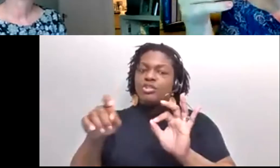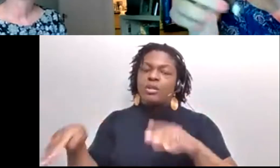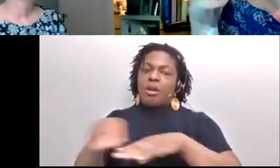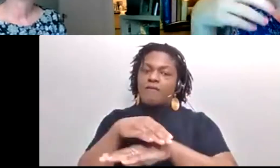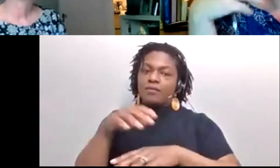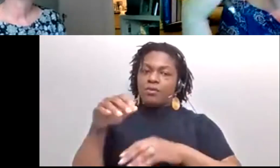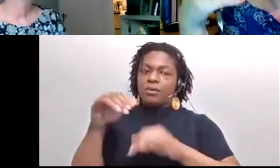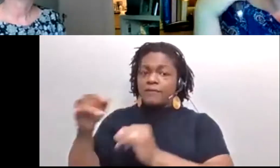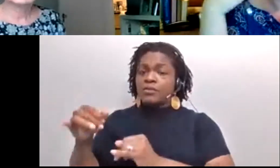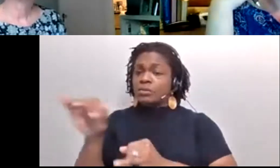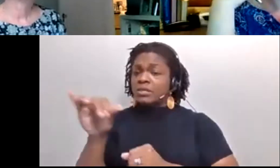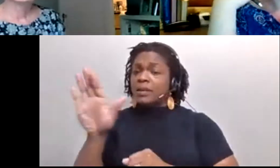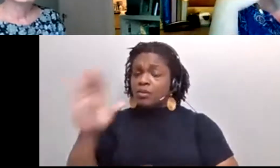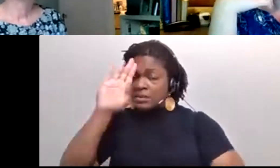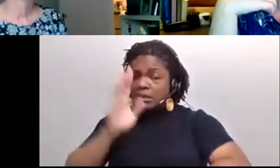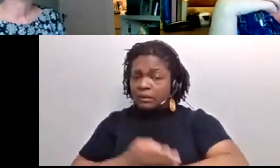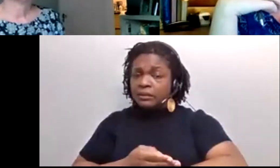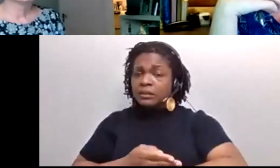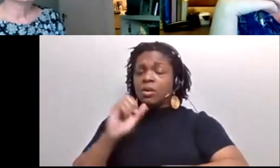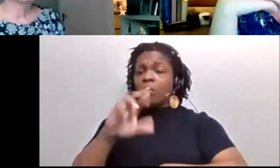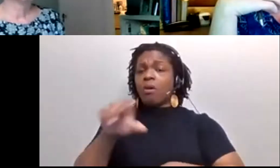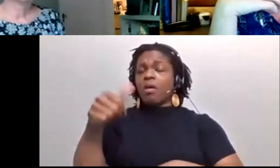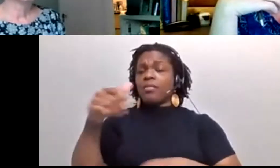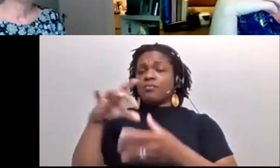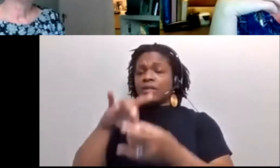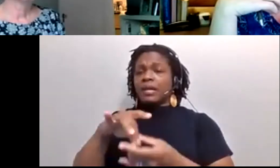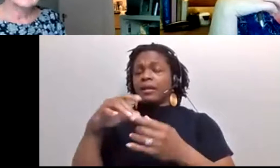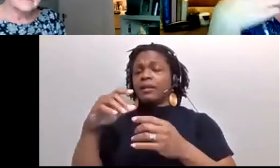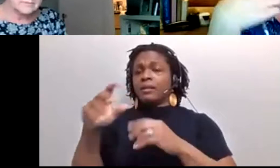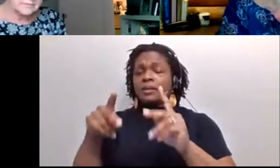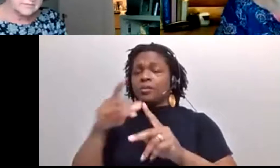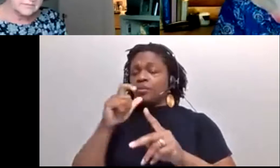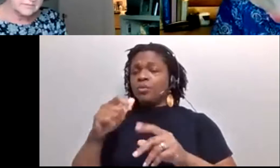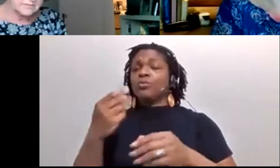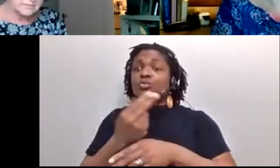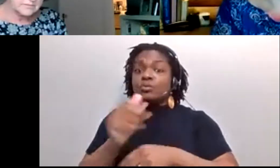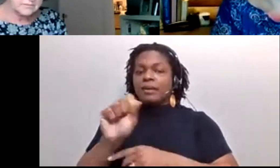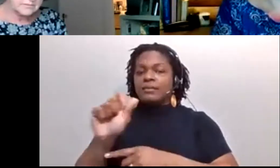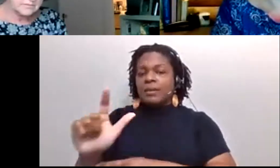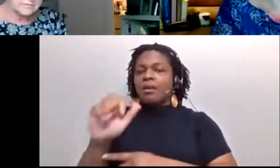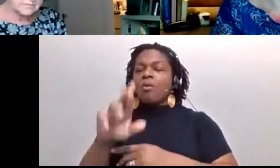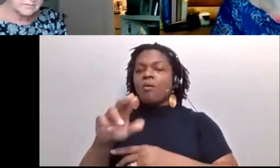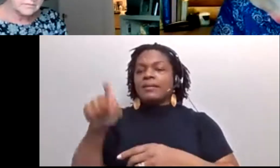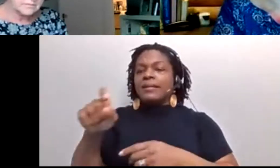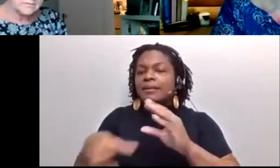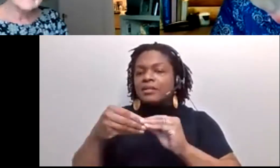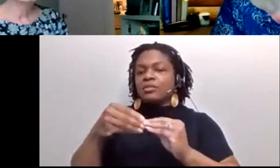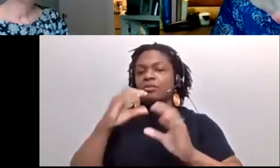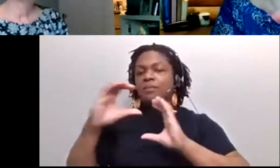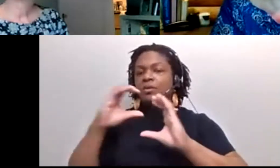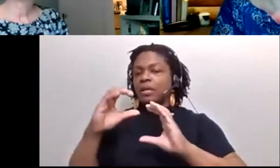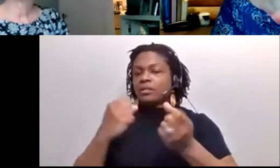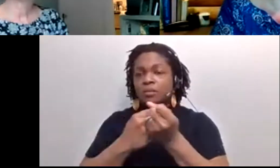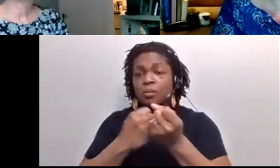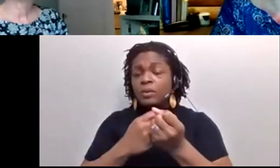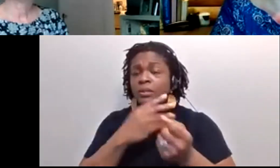individuals such as your son or other related individuals who may use American Sign Language or need additional communication supports. And I